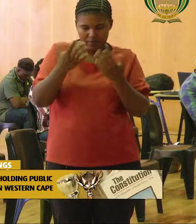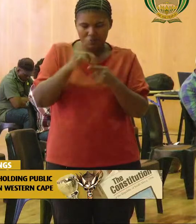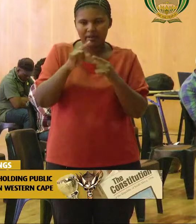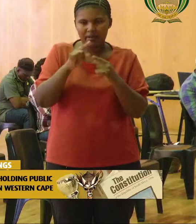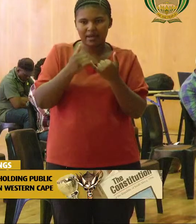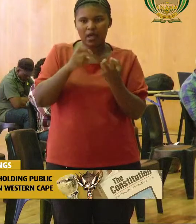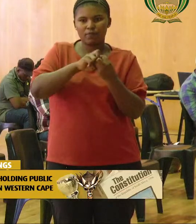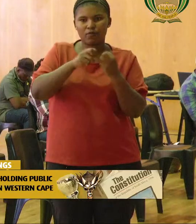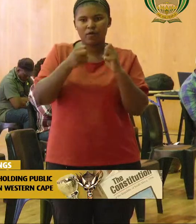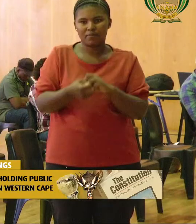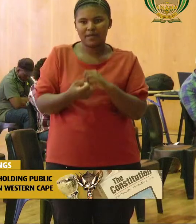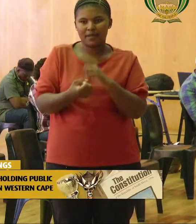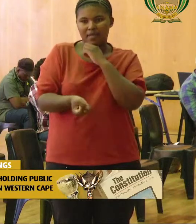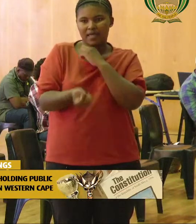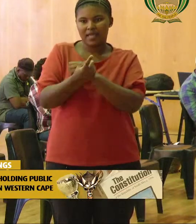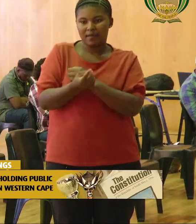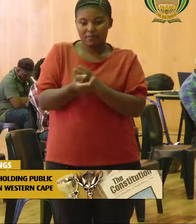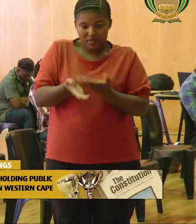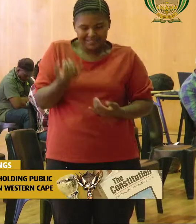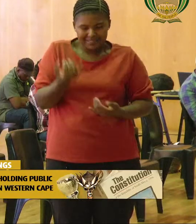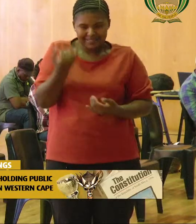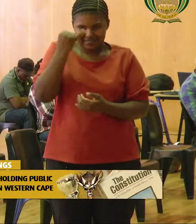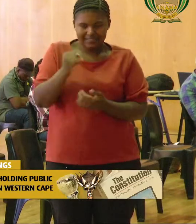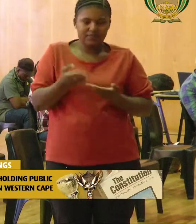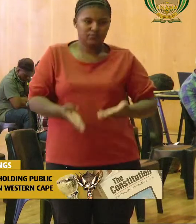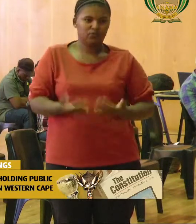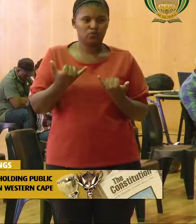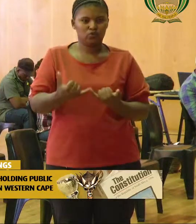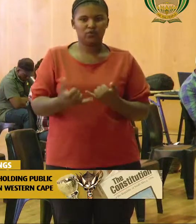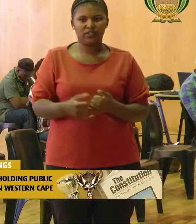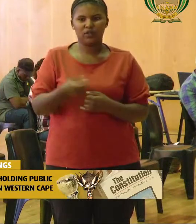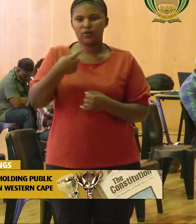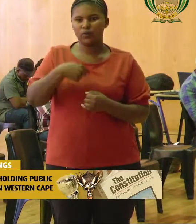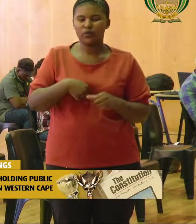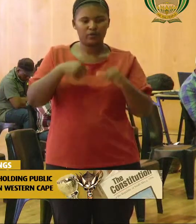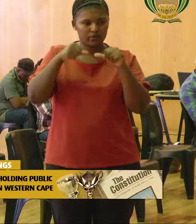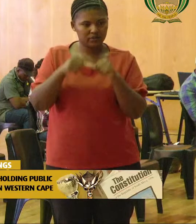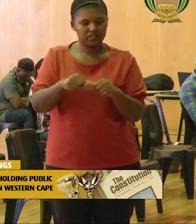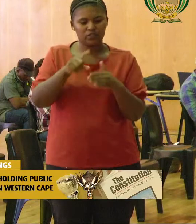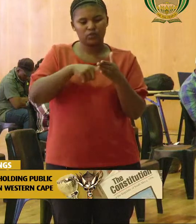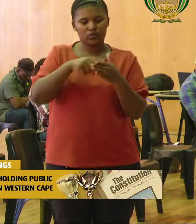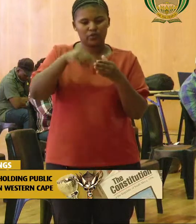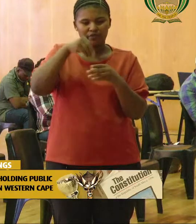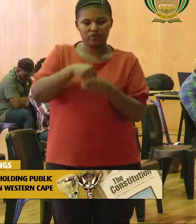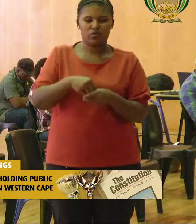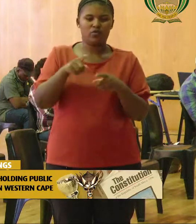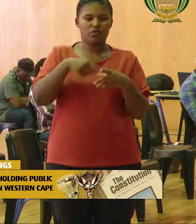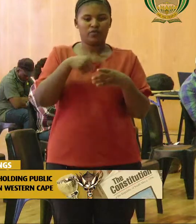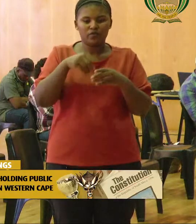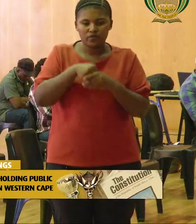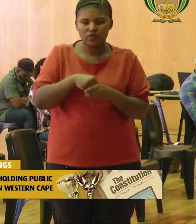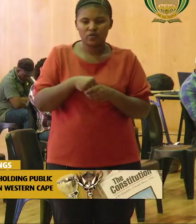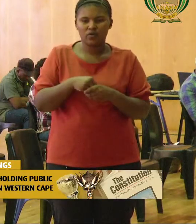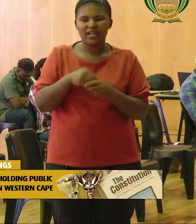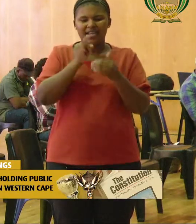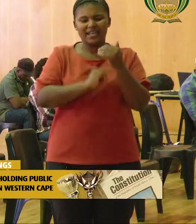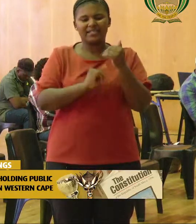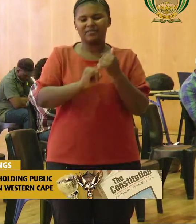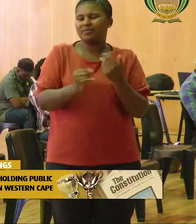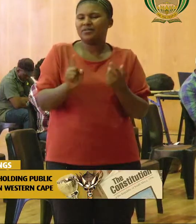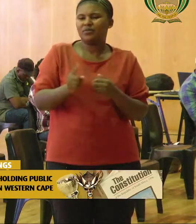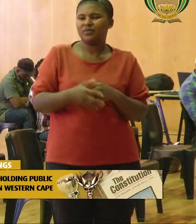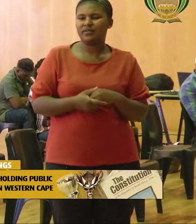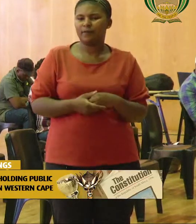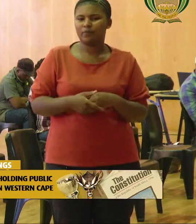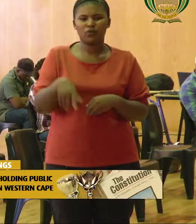ingxaki eyayikhona isekhona namhlanje. We keeping on ukuvotela nina because for me, what the independent and what